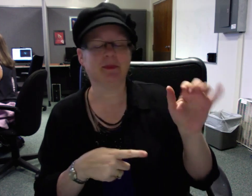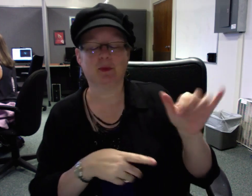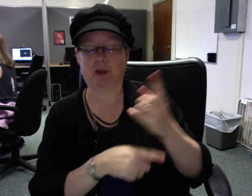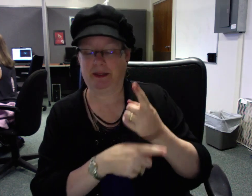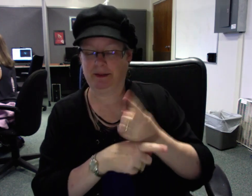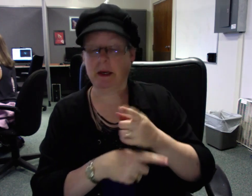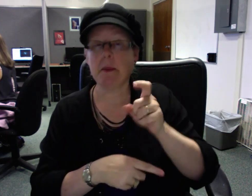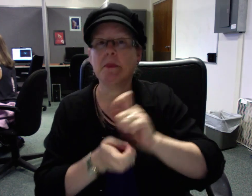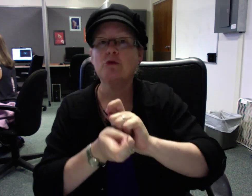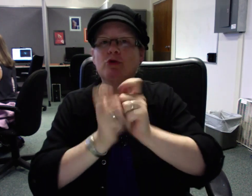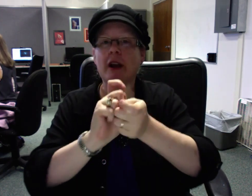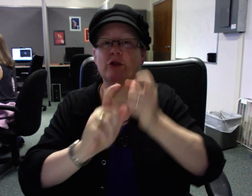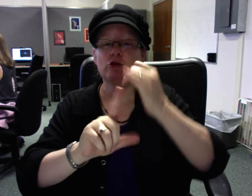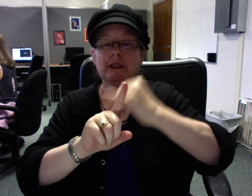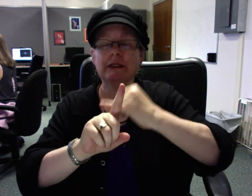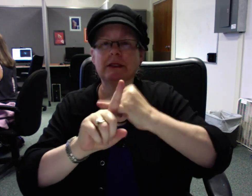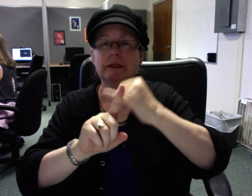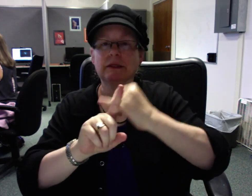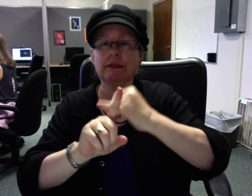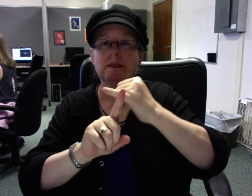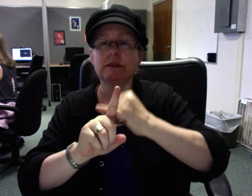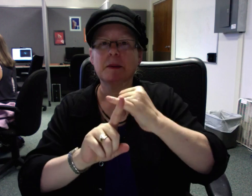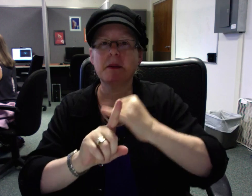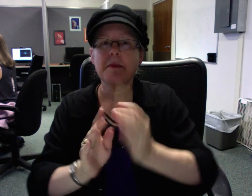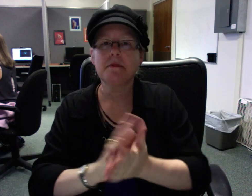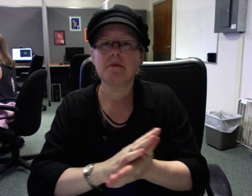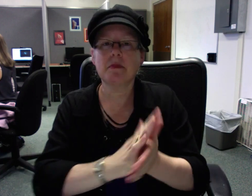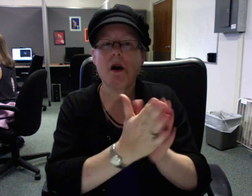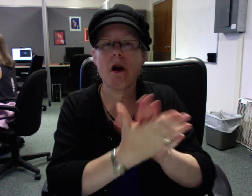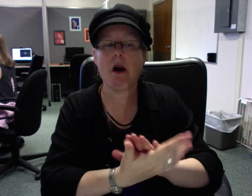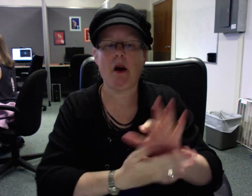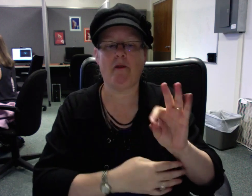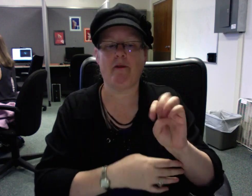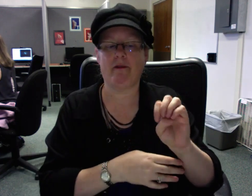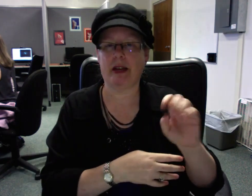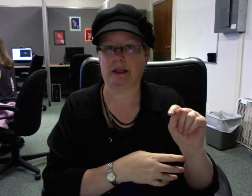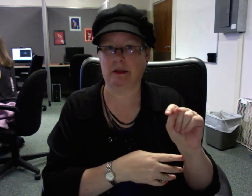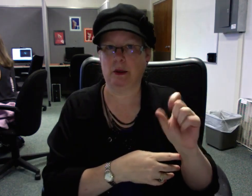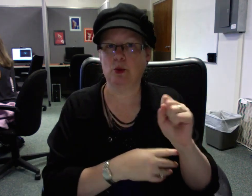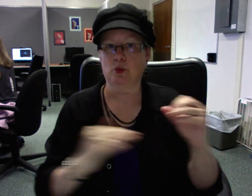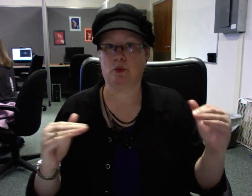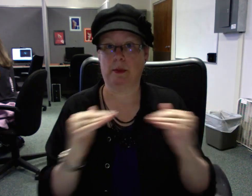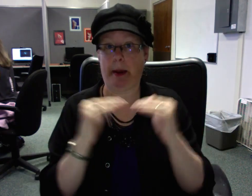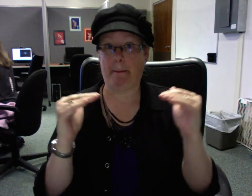Remember, in addition to the length and width, we need to know how thick